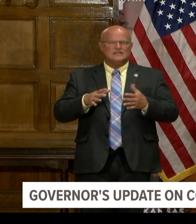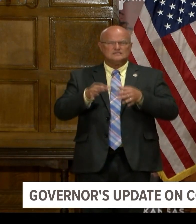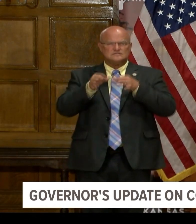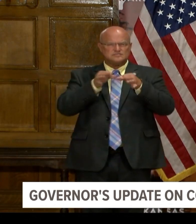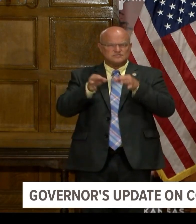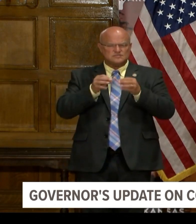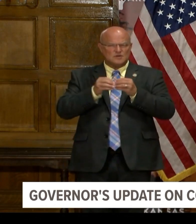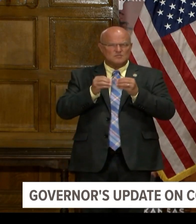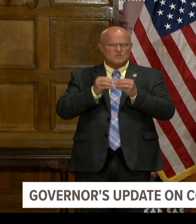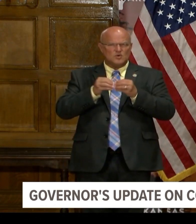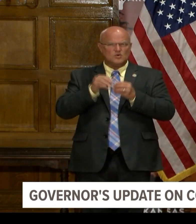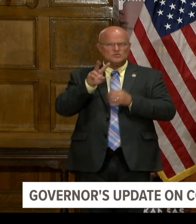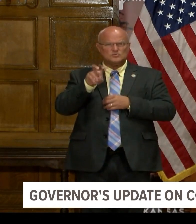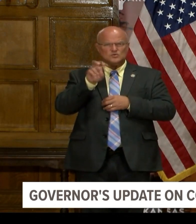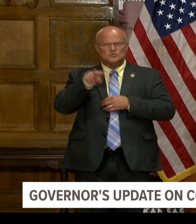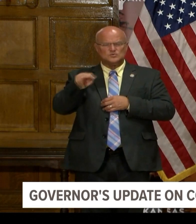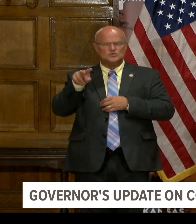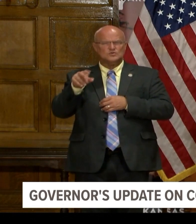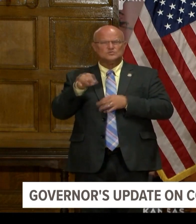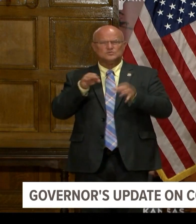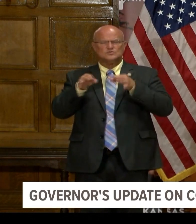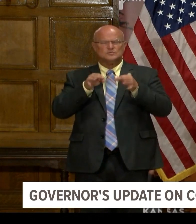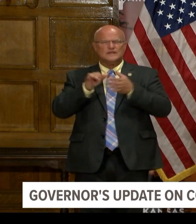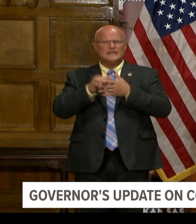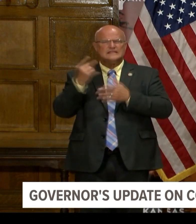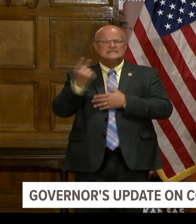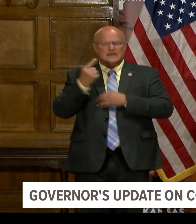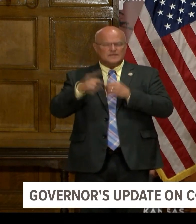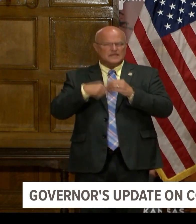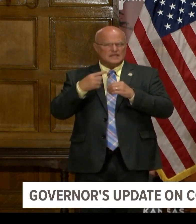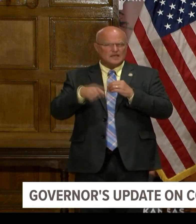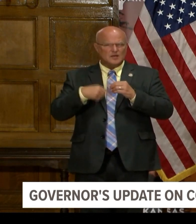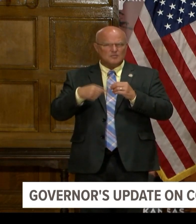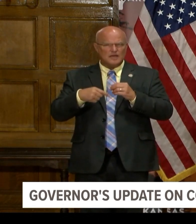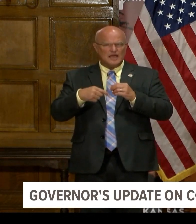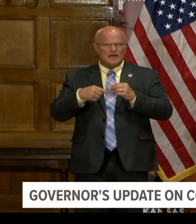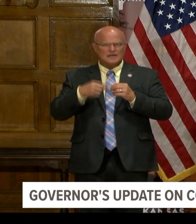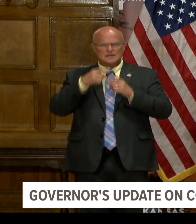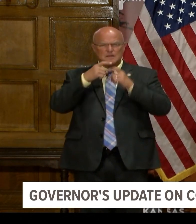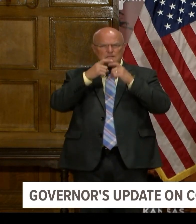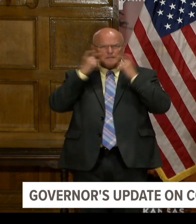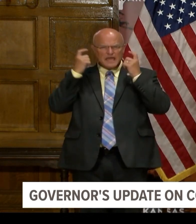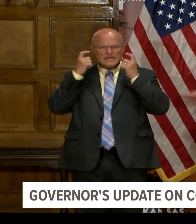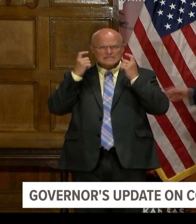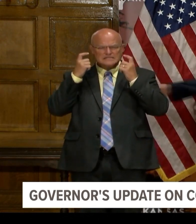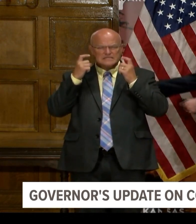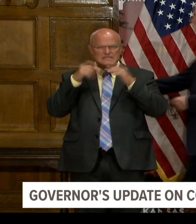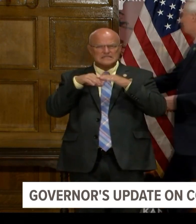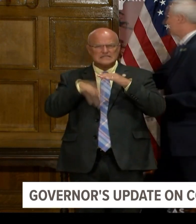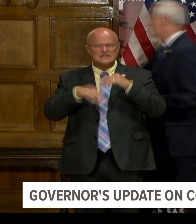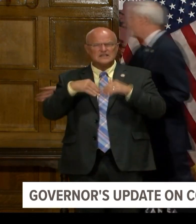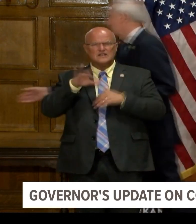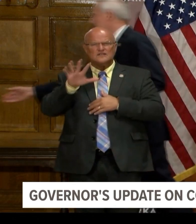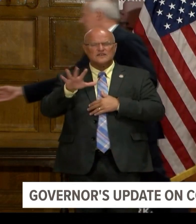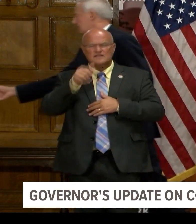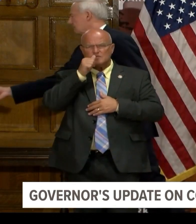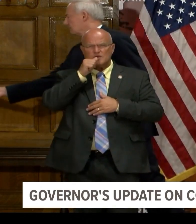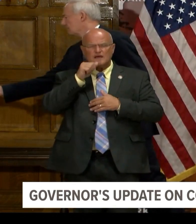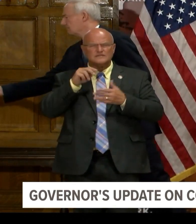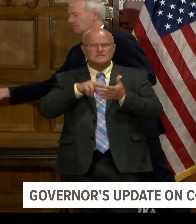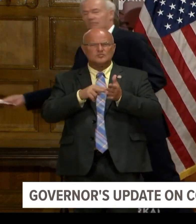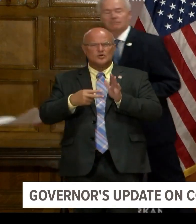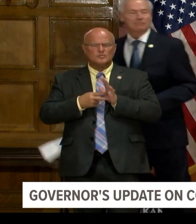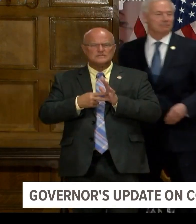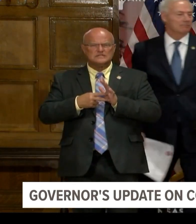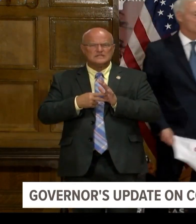or 222, could you drill down on that? Because there was something about masking of districts that had under 5 for privacy purposes. So